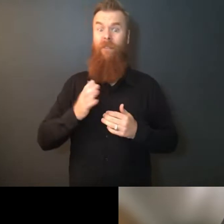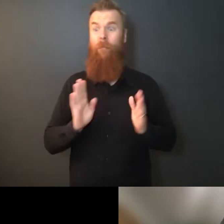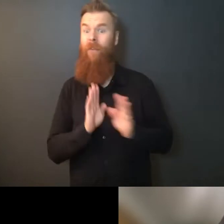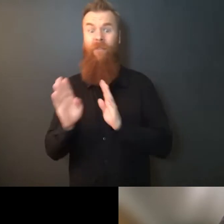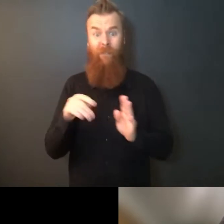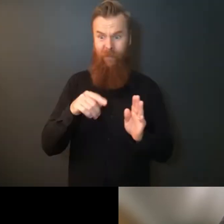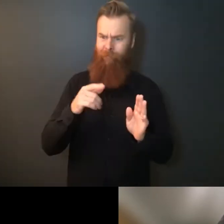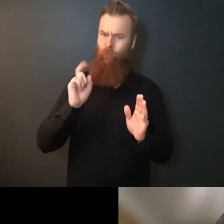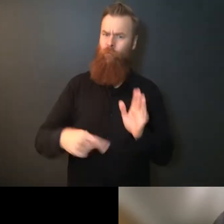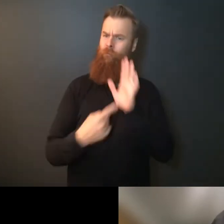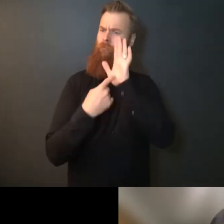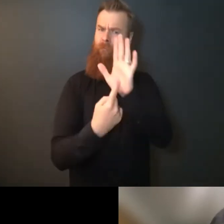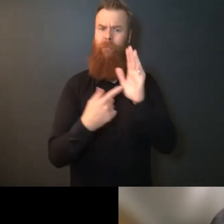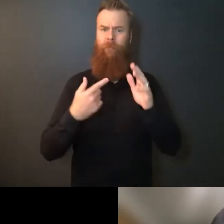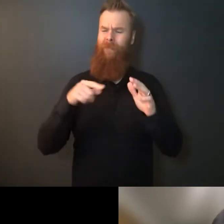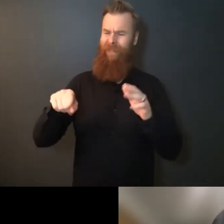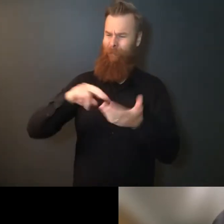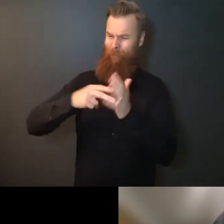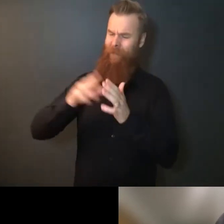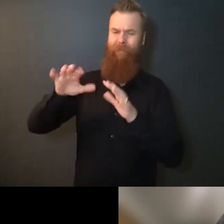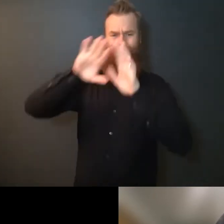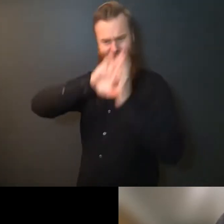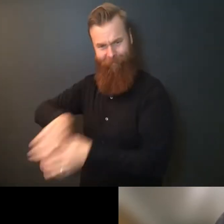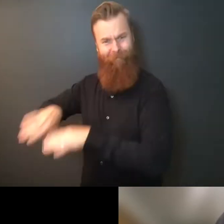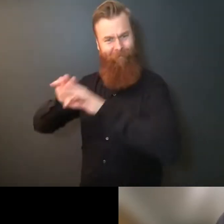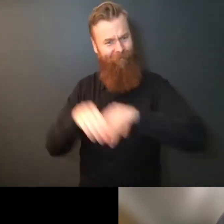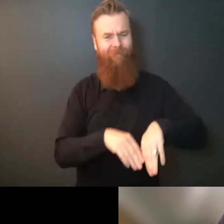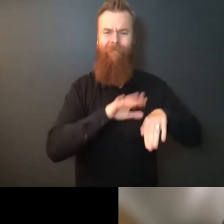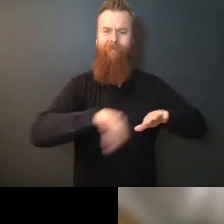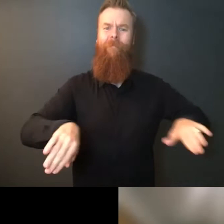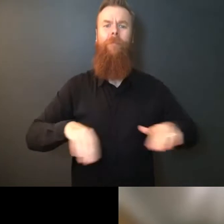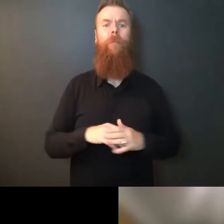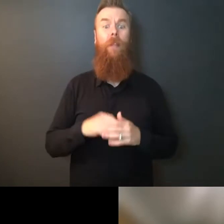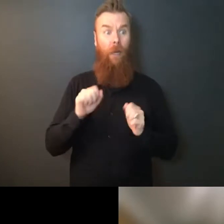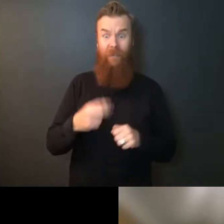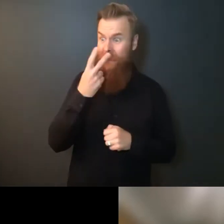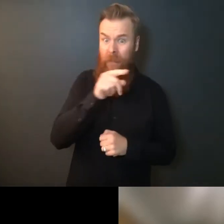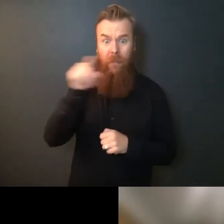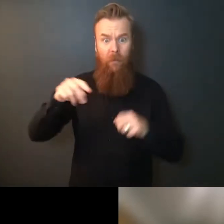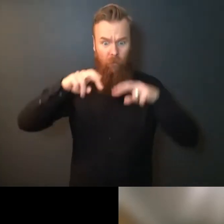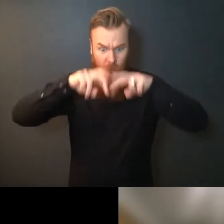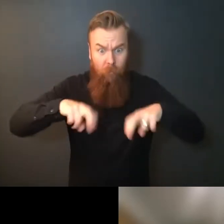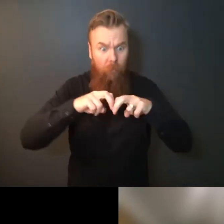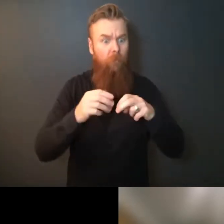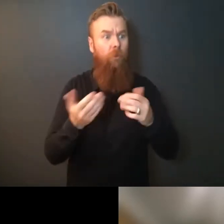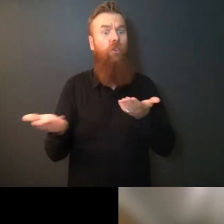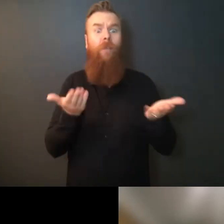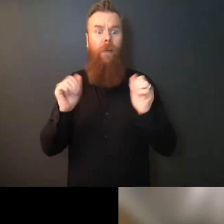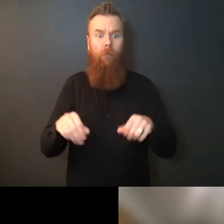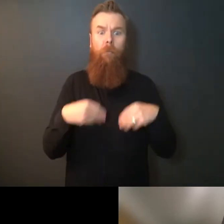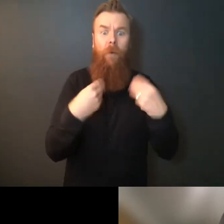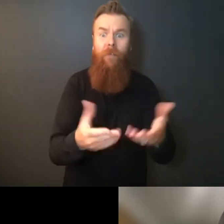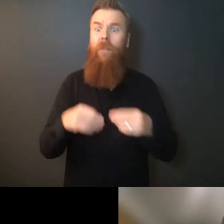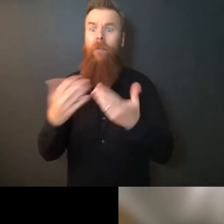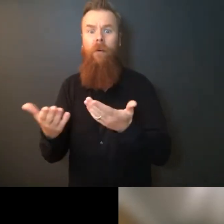into service provider behavior. It's not something, like I said before, that you can sort of sit down with a clipboard and ask